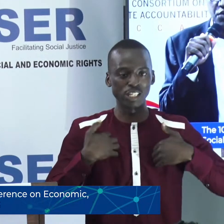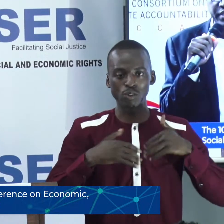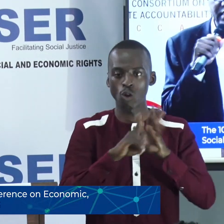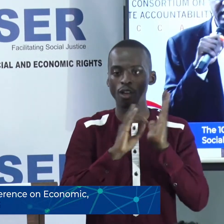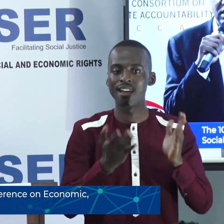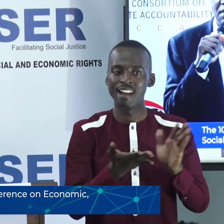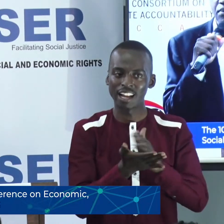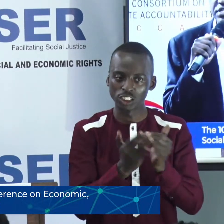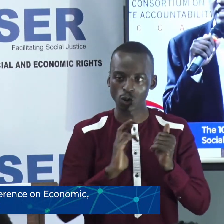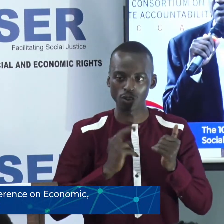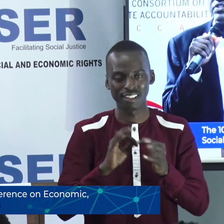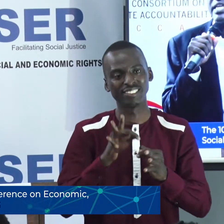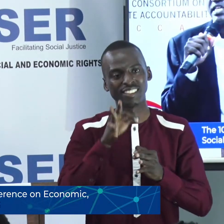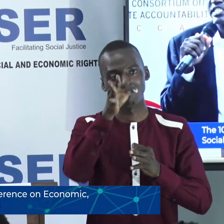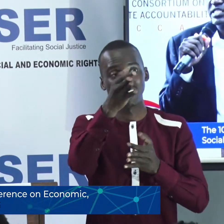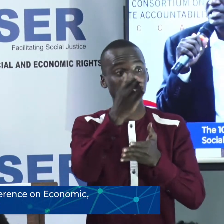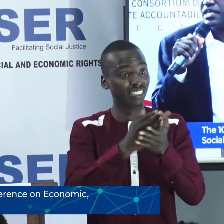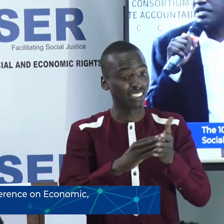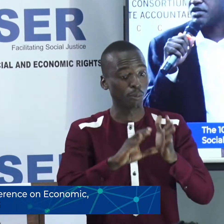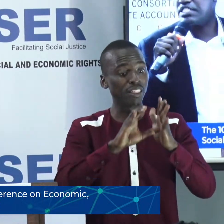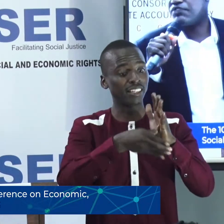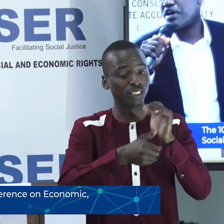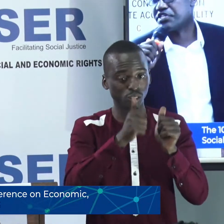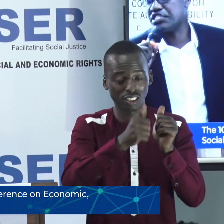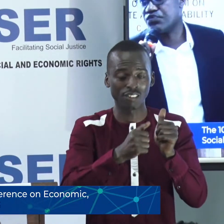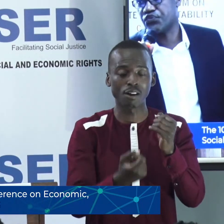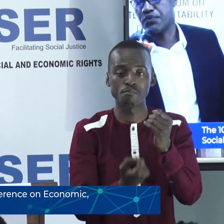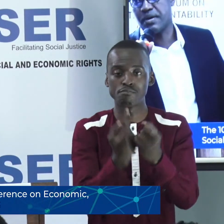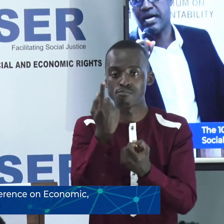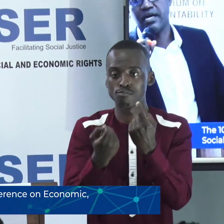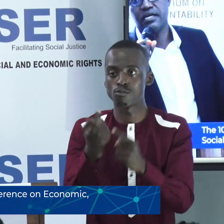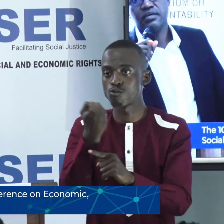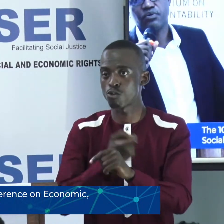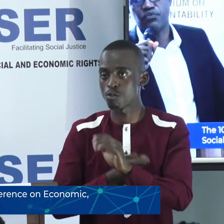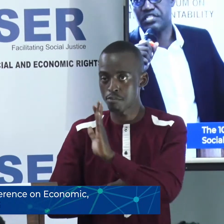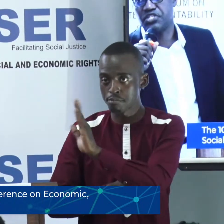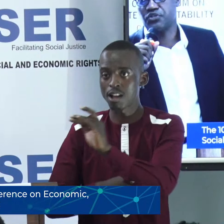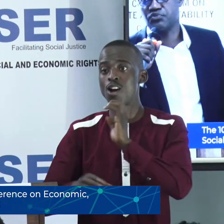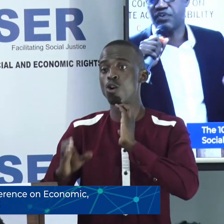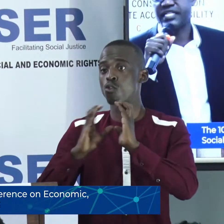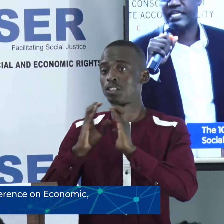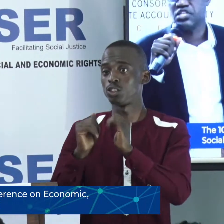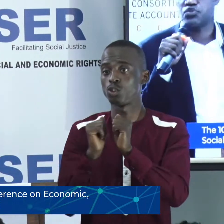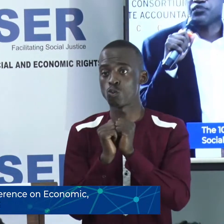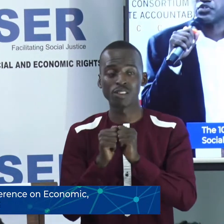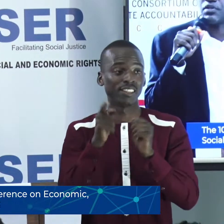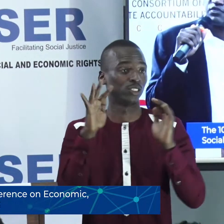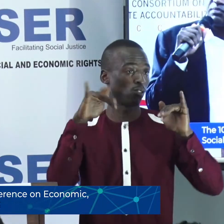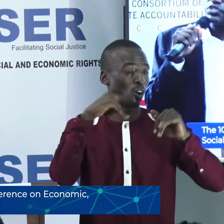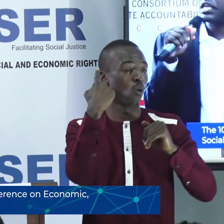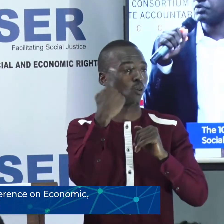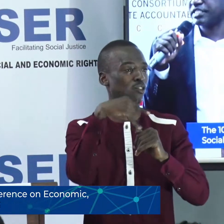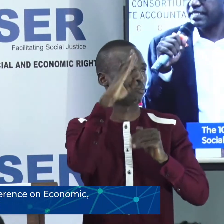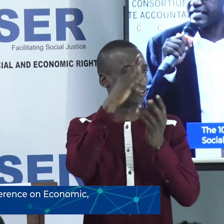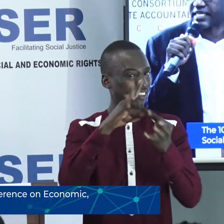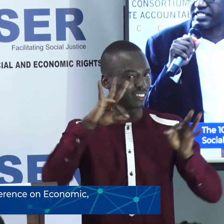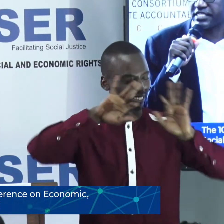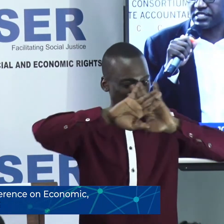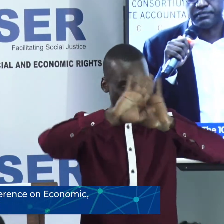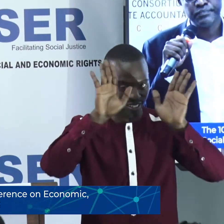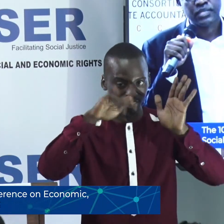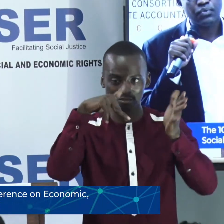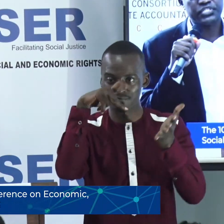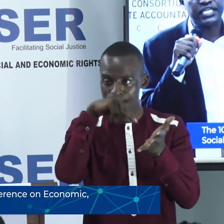share with us at some point some of the cases which have arisen from conversations we've had at this conference. One of the most outstanding